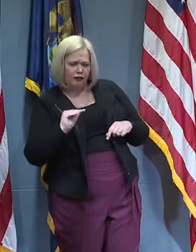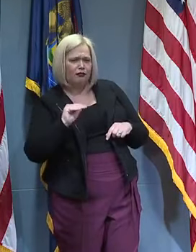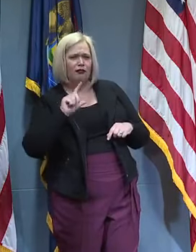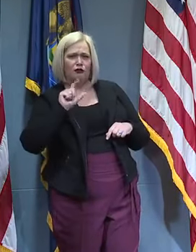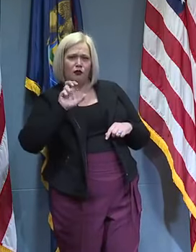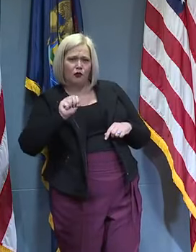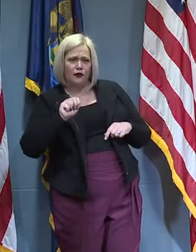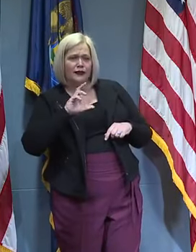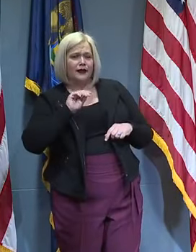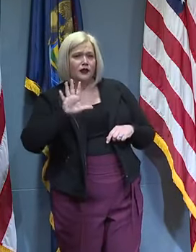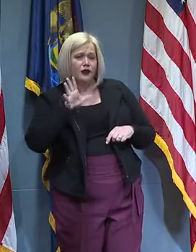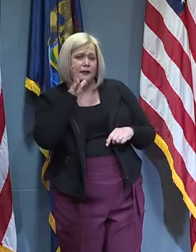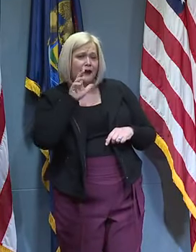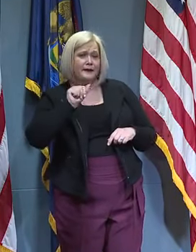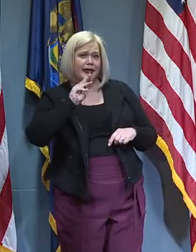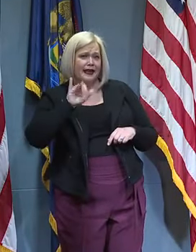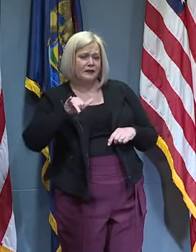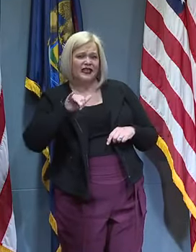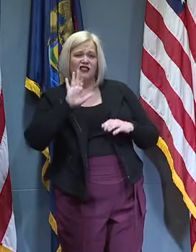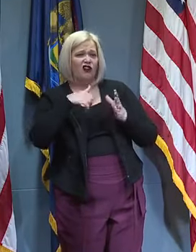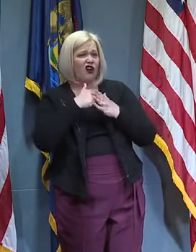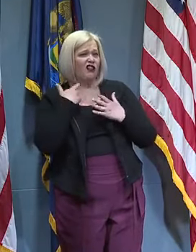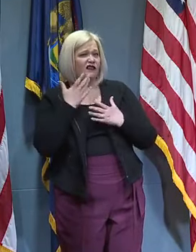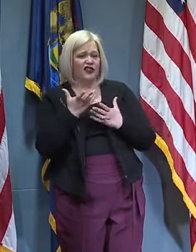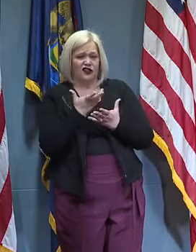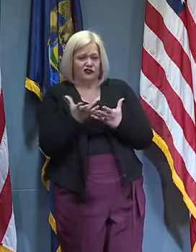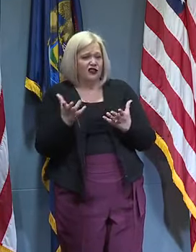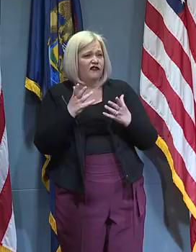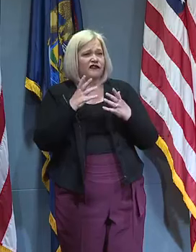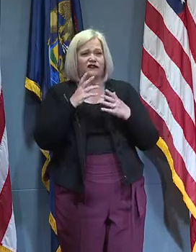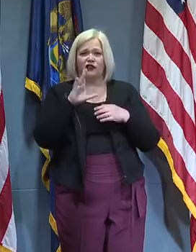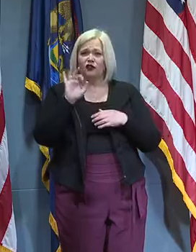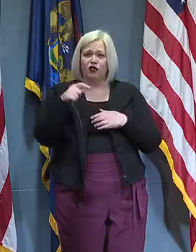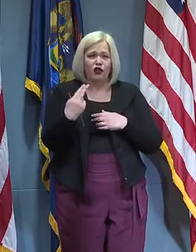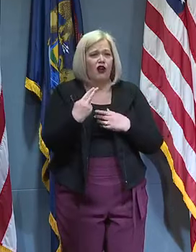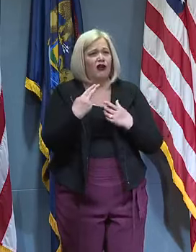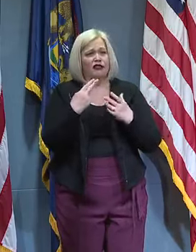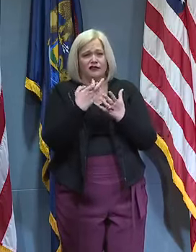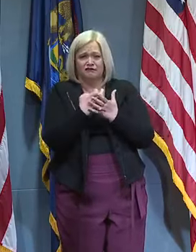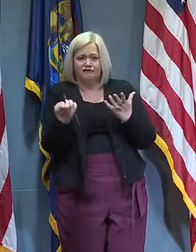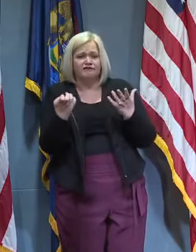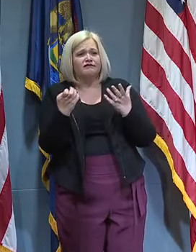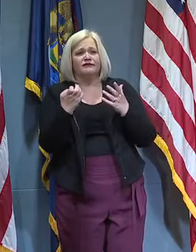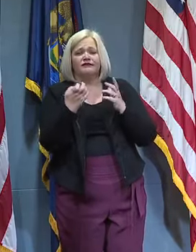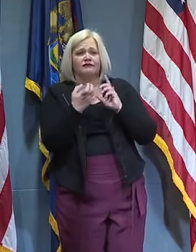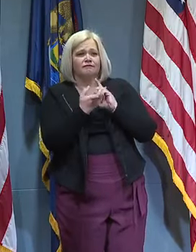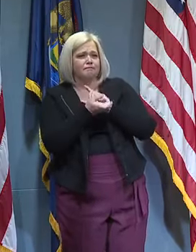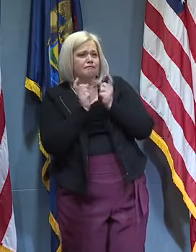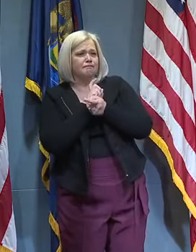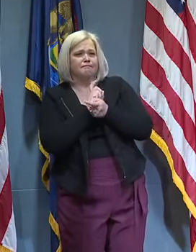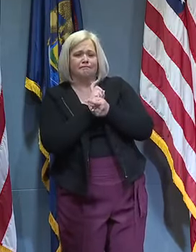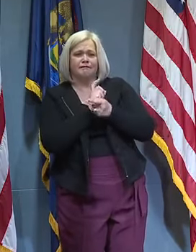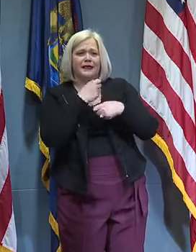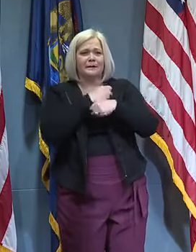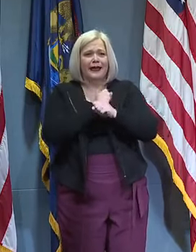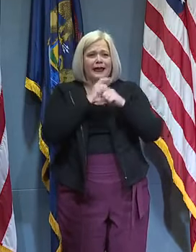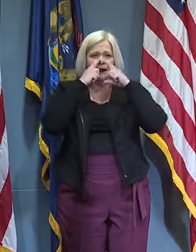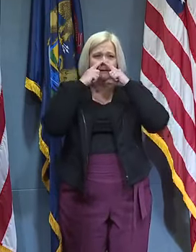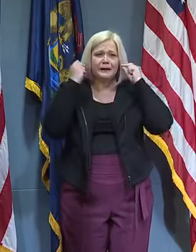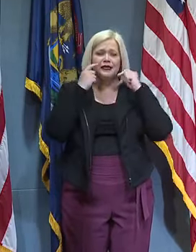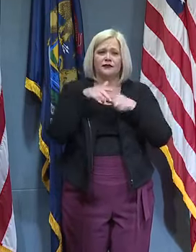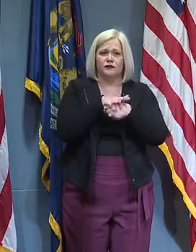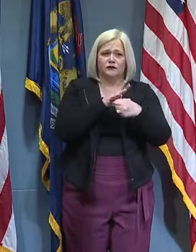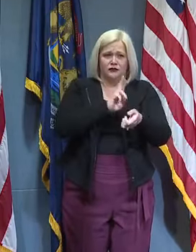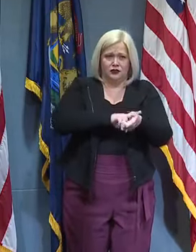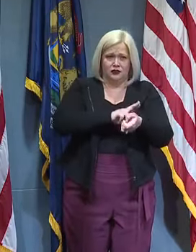mom, Amy, donated all their scrunchy supplies and turned it into masks for local nurses. They've donated